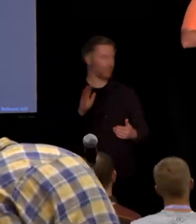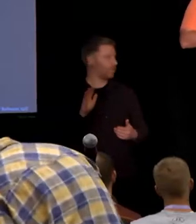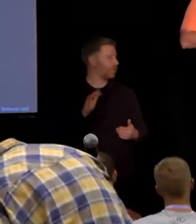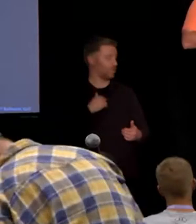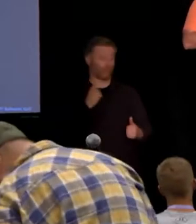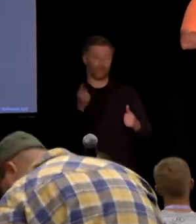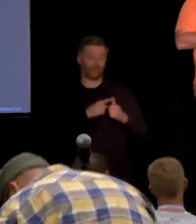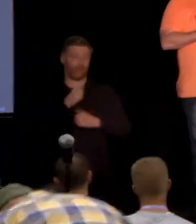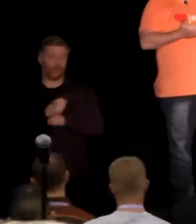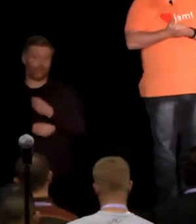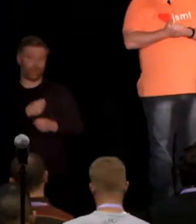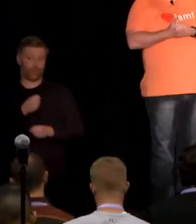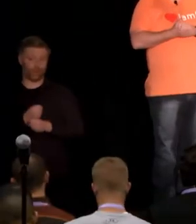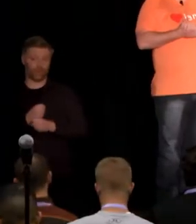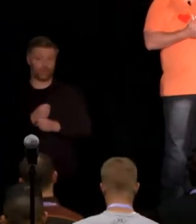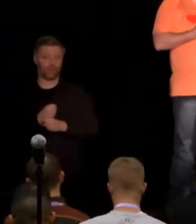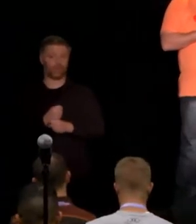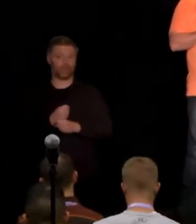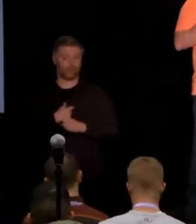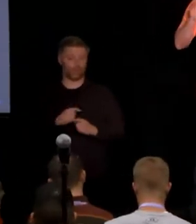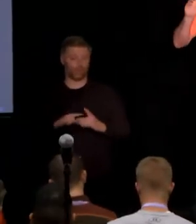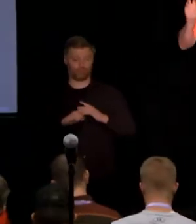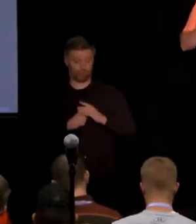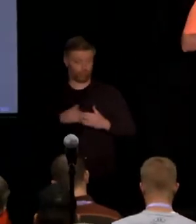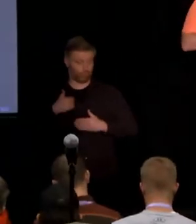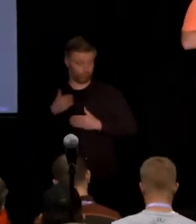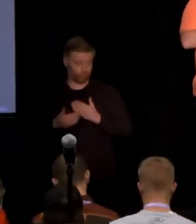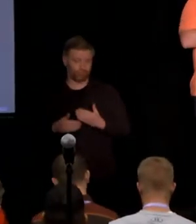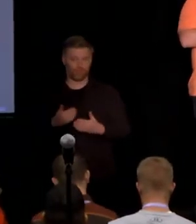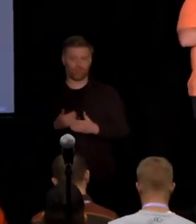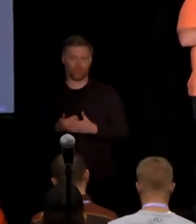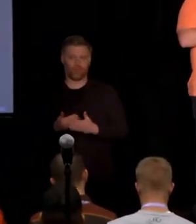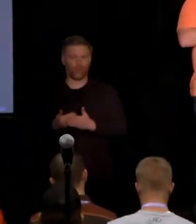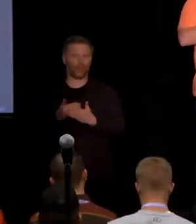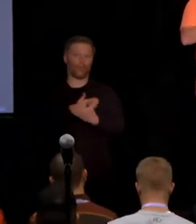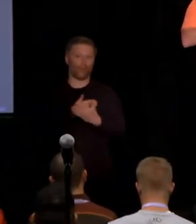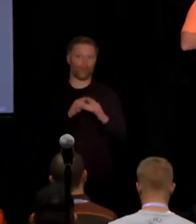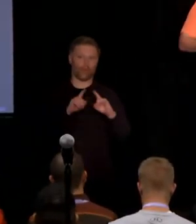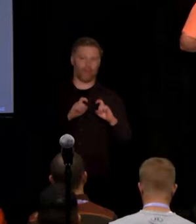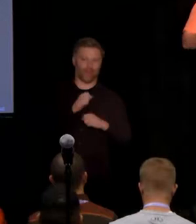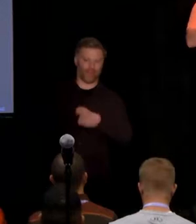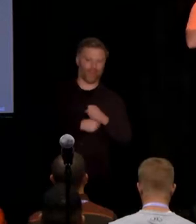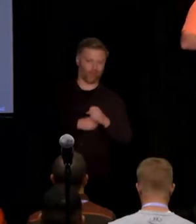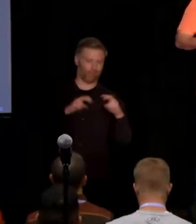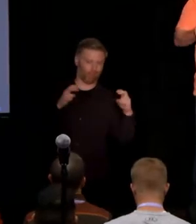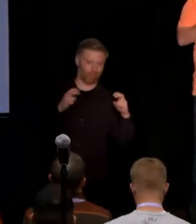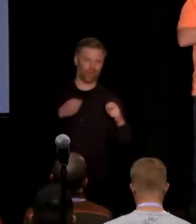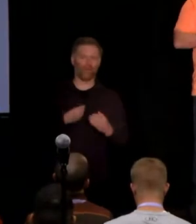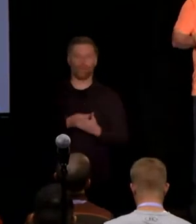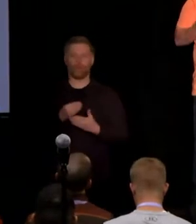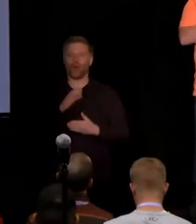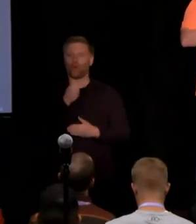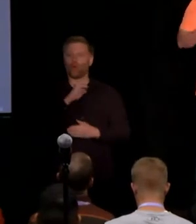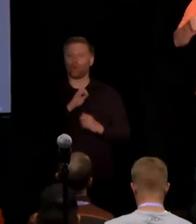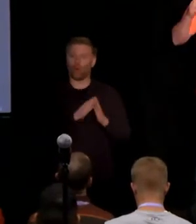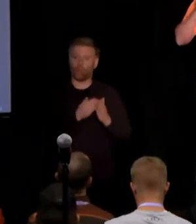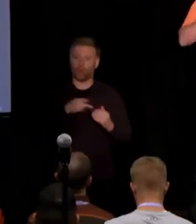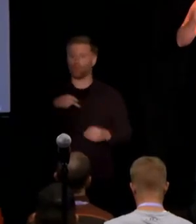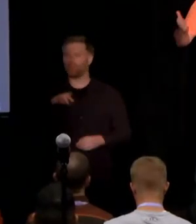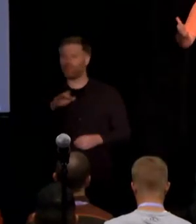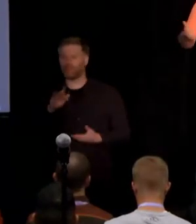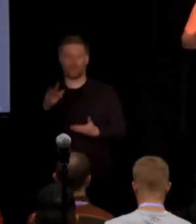our first year of implementation, so our pre-pilot year, if you want to call it, we bought Chromebooks, PCs, iPads,